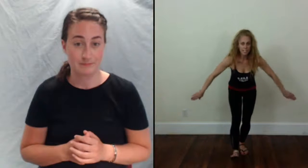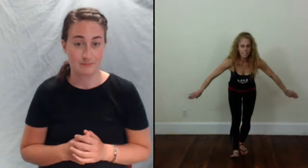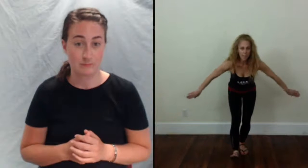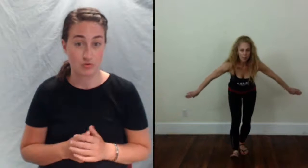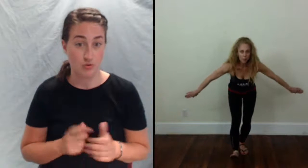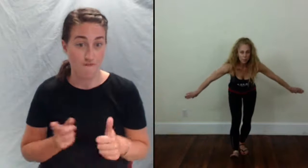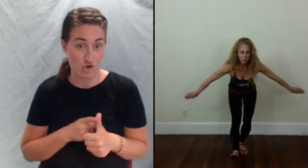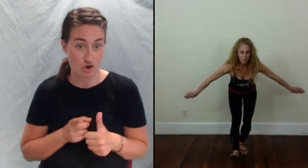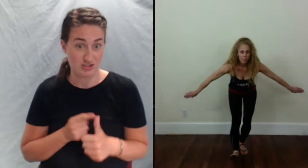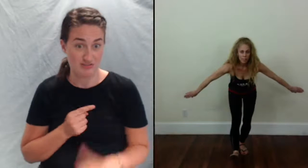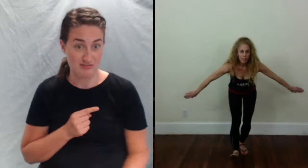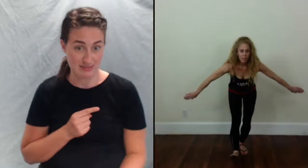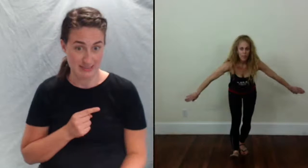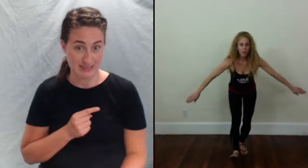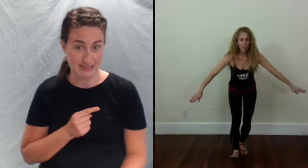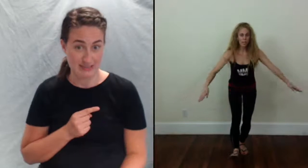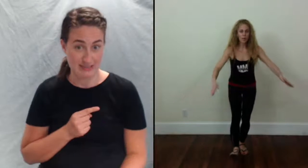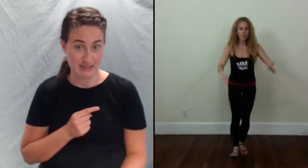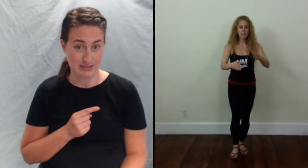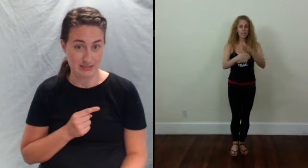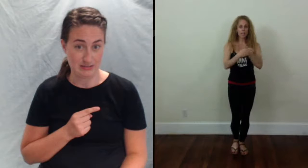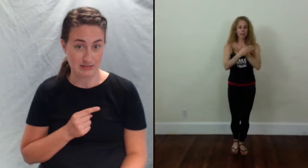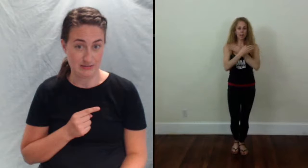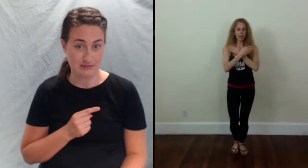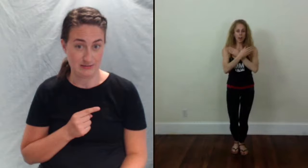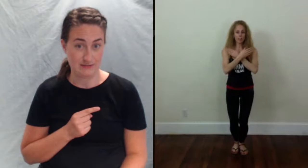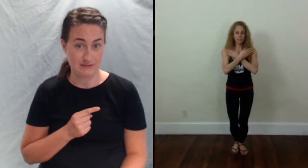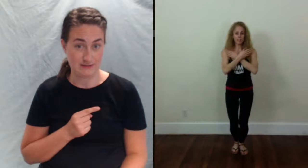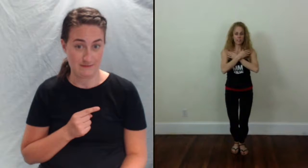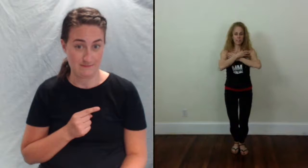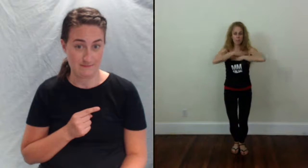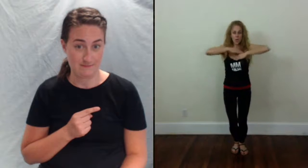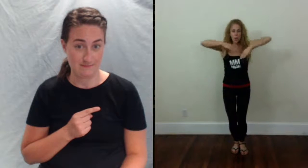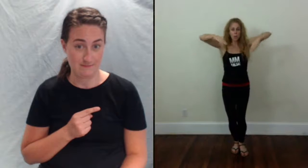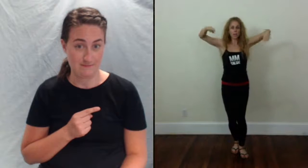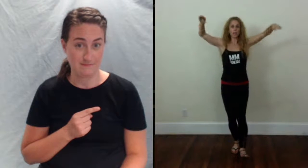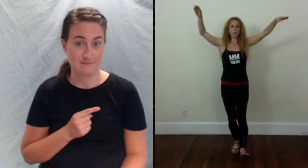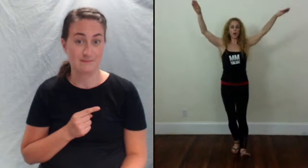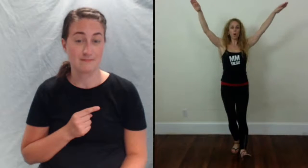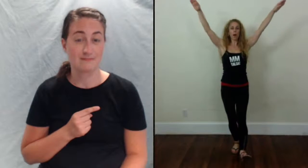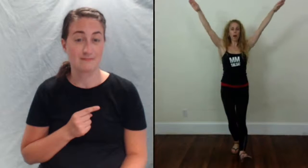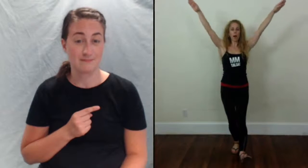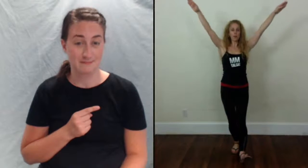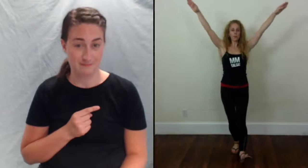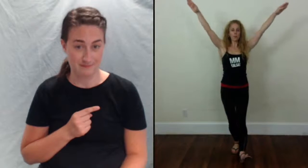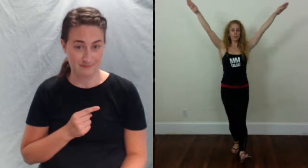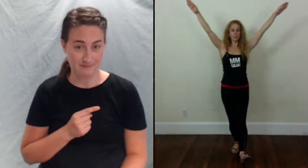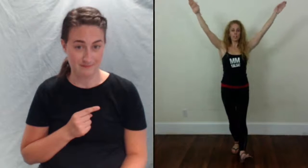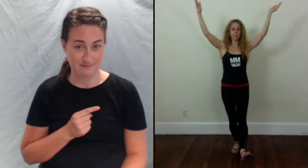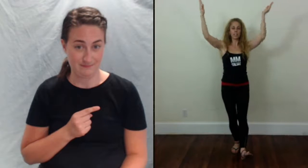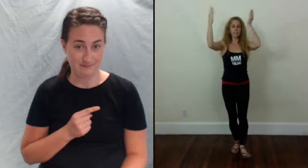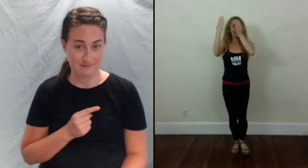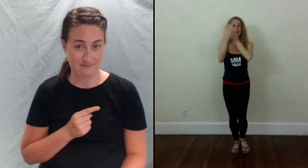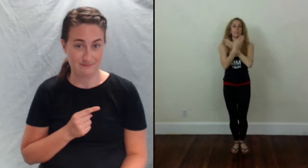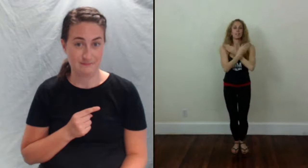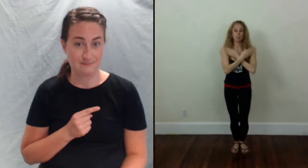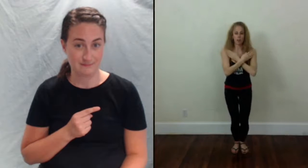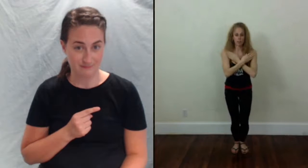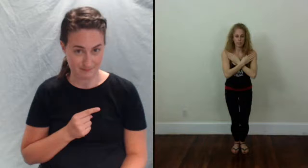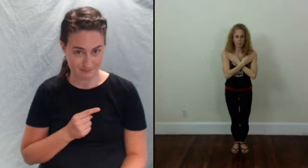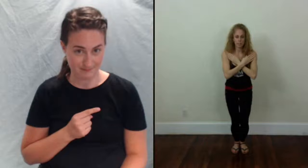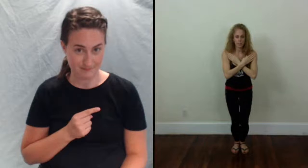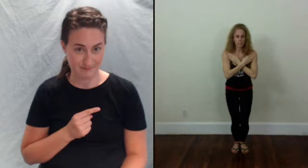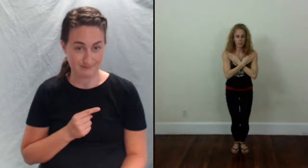going down. We're going to come in and cross. We're going to go up